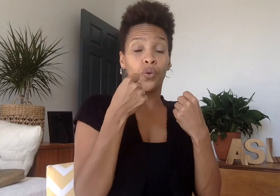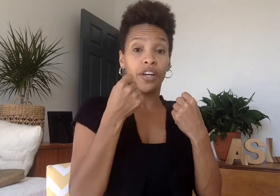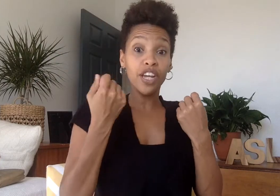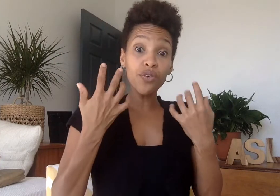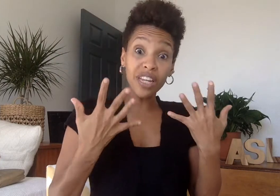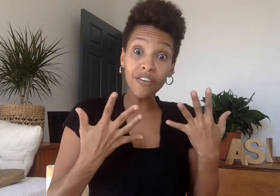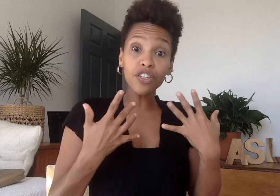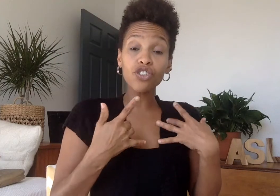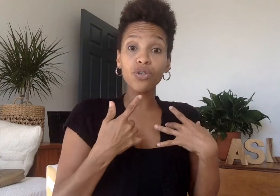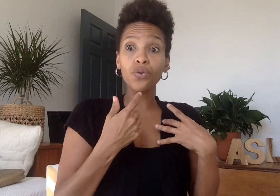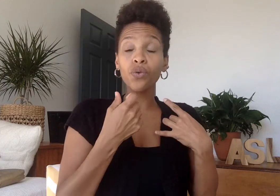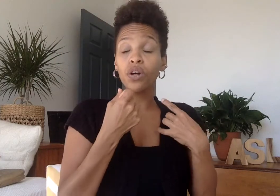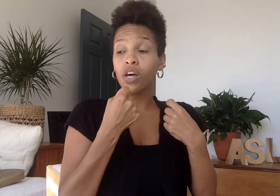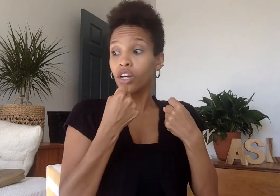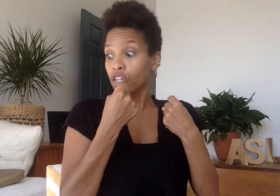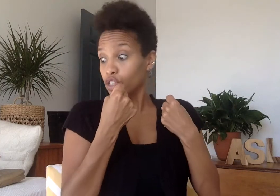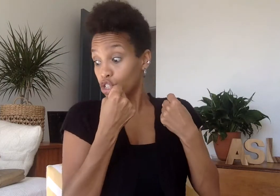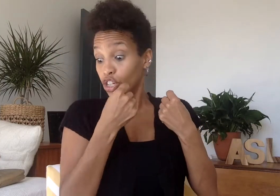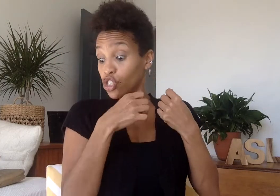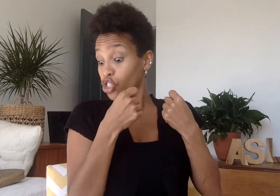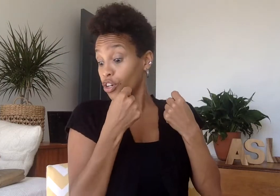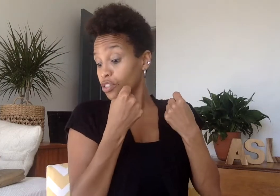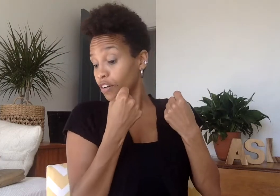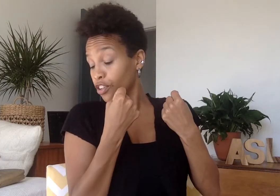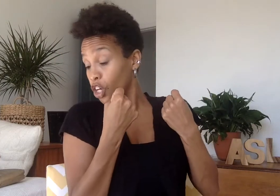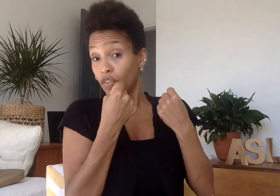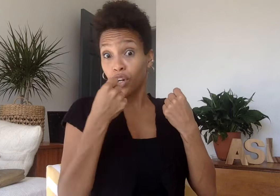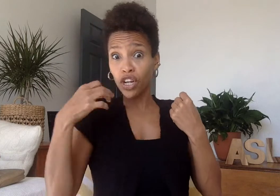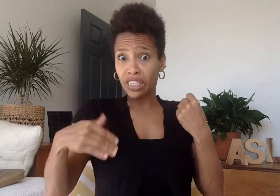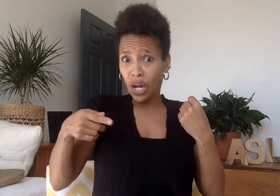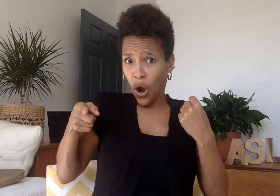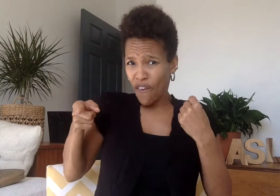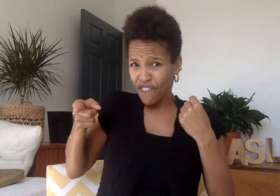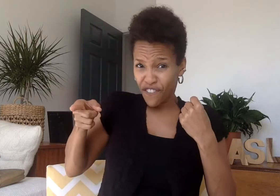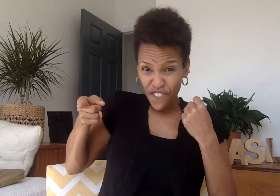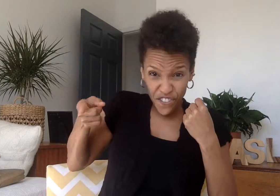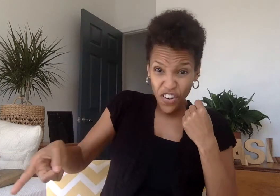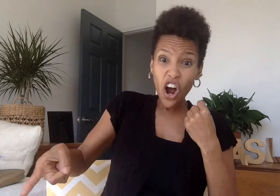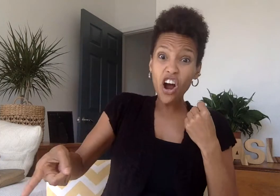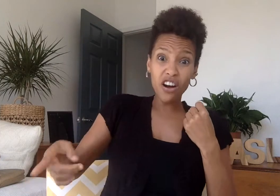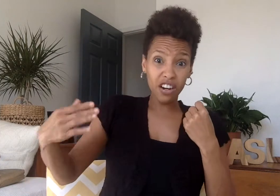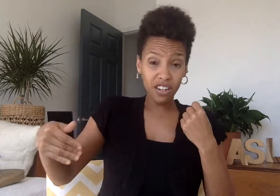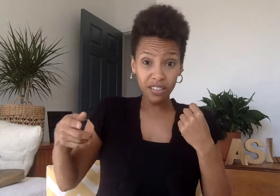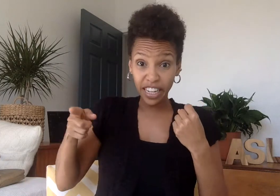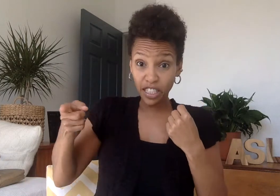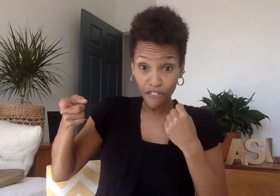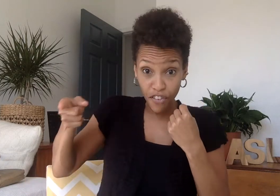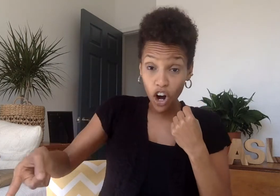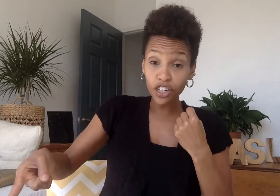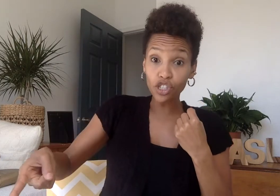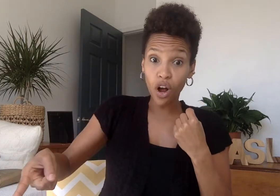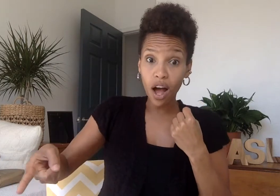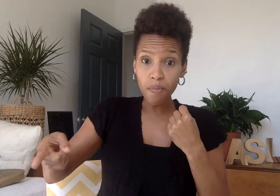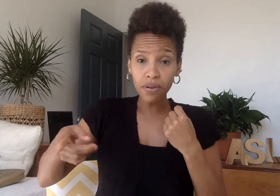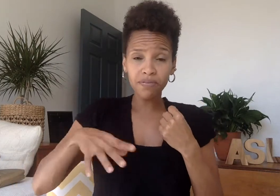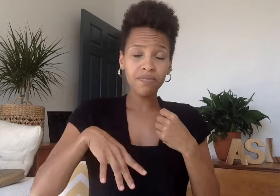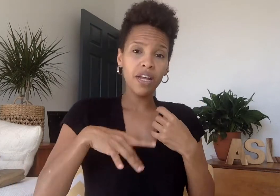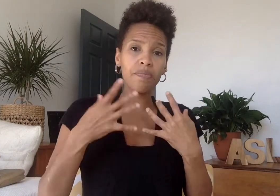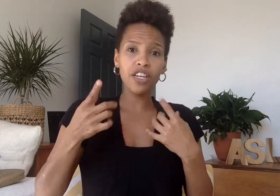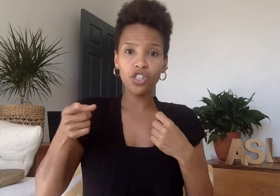you could you could show yourself looking over and you can say far, like it's a far drop. I'm not so